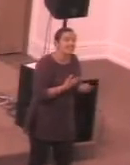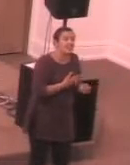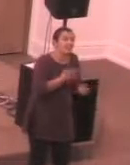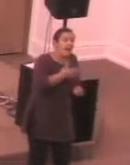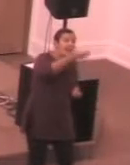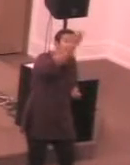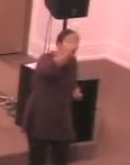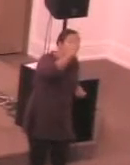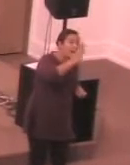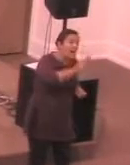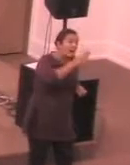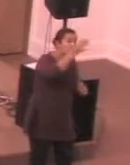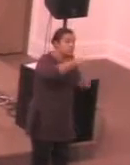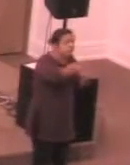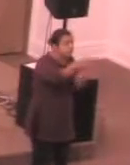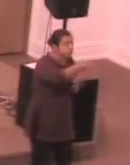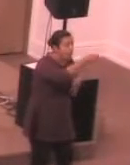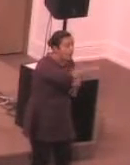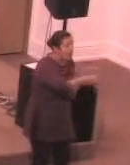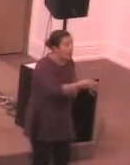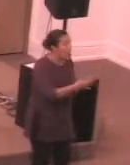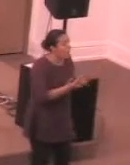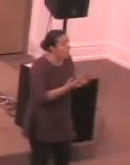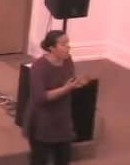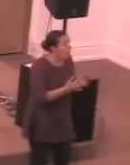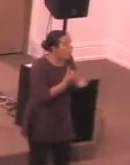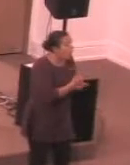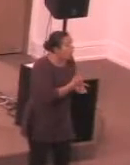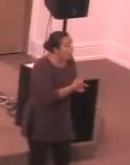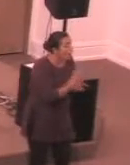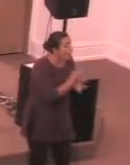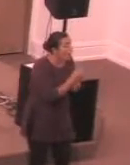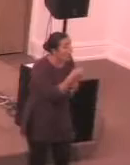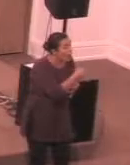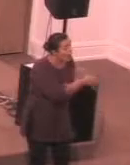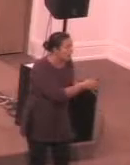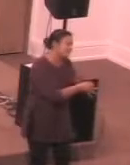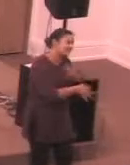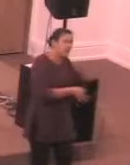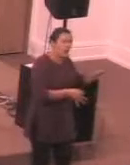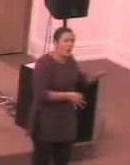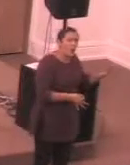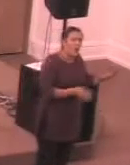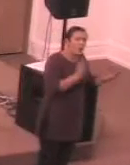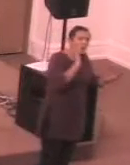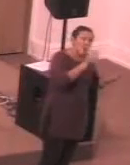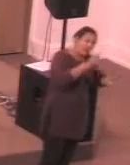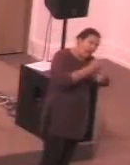My refuge is